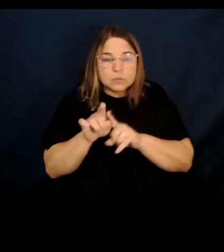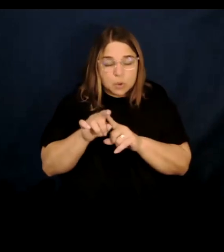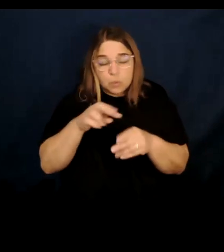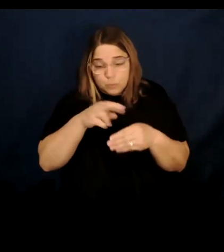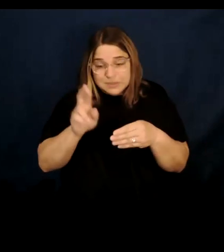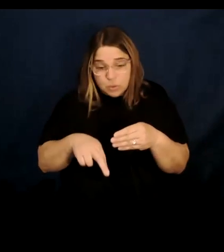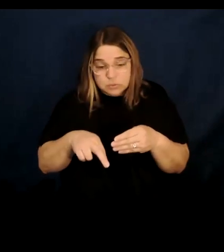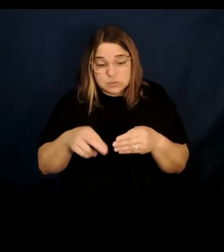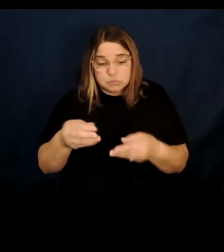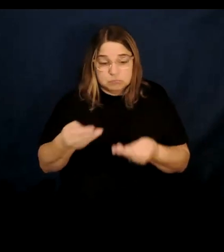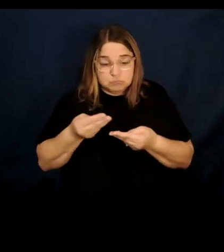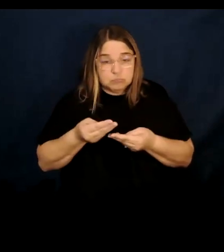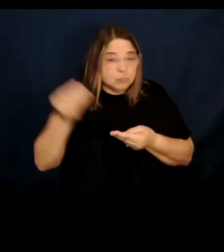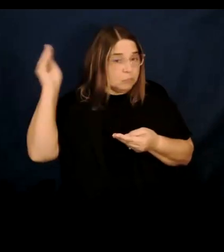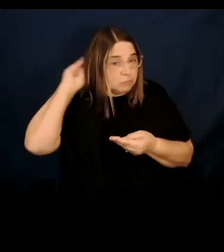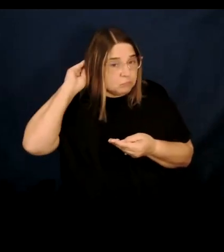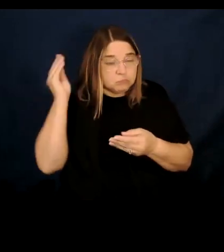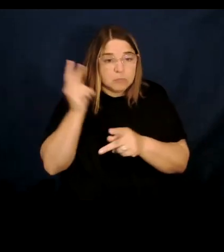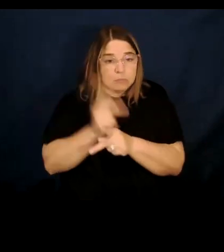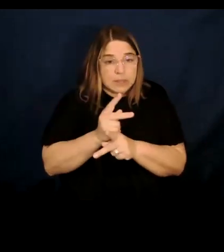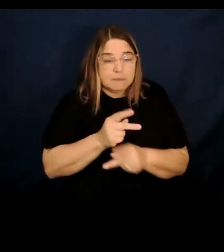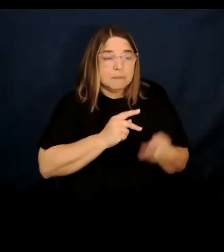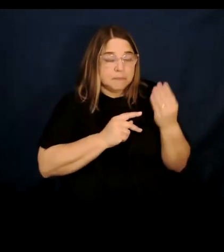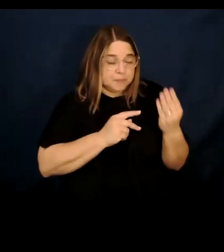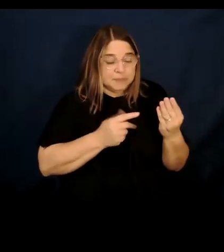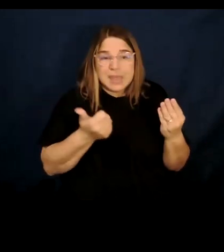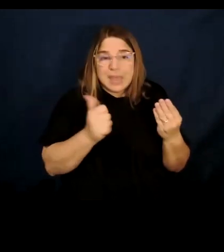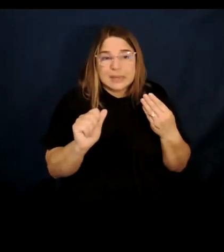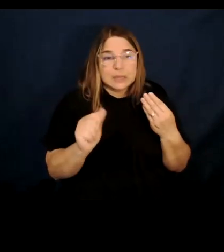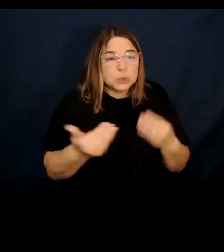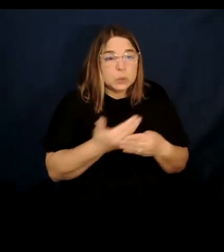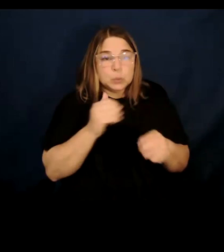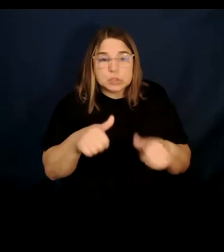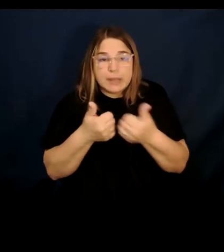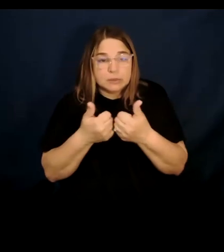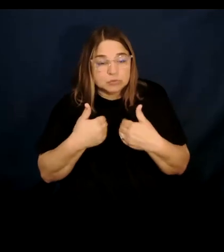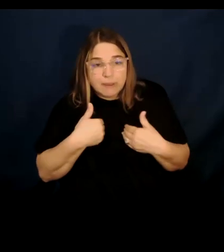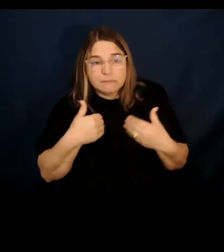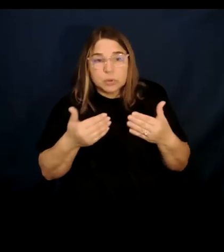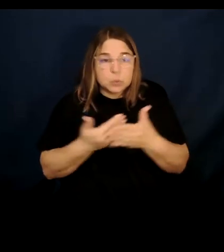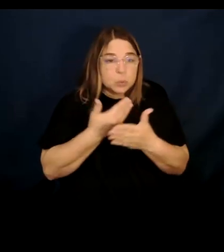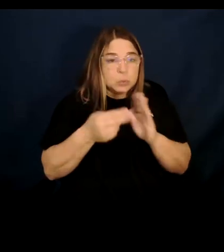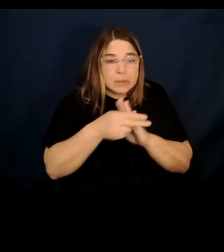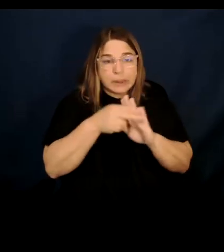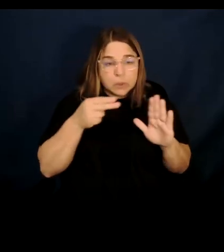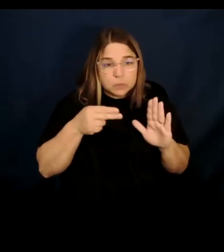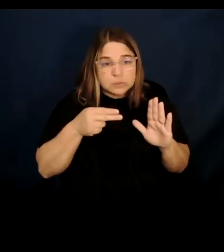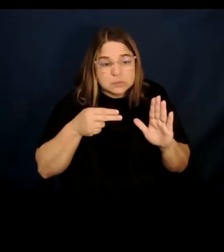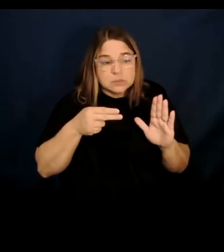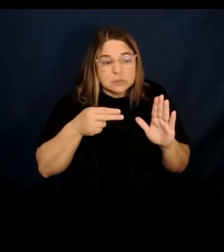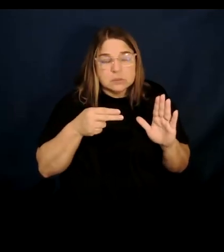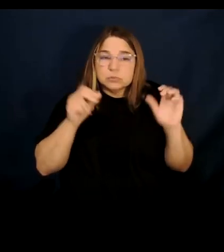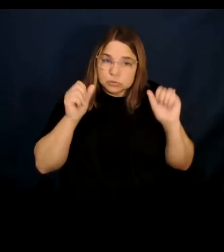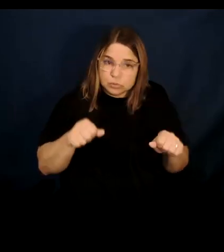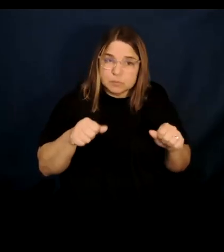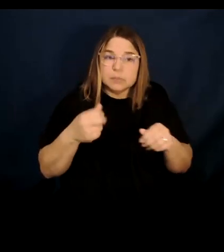can have in the bank, so to speak, so that going forward, any kind of new challenge that you would have or a new diagnosis could be